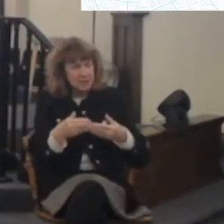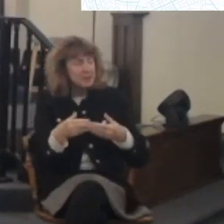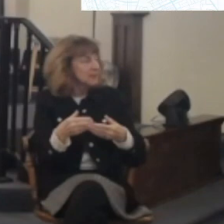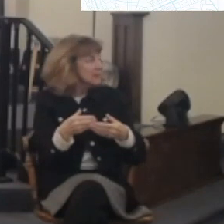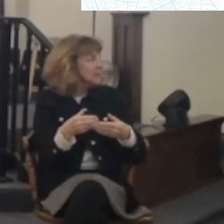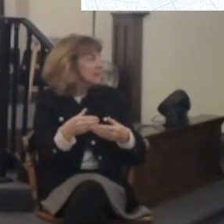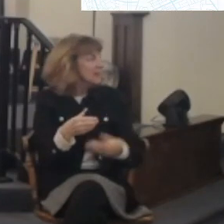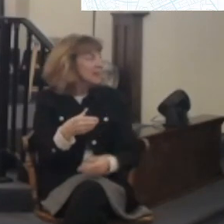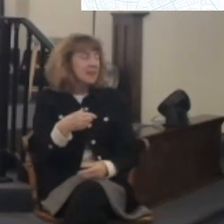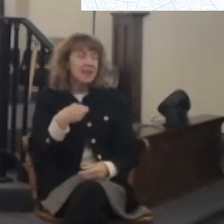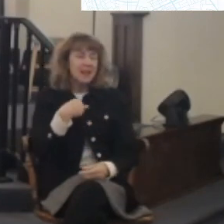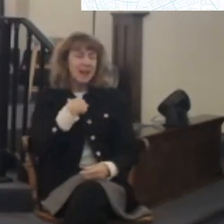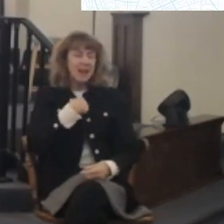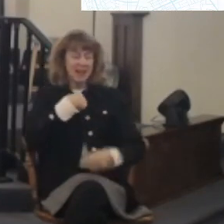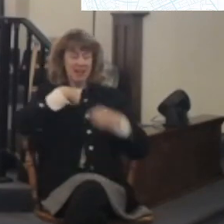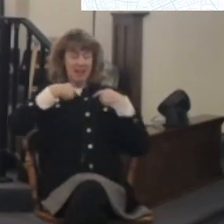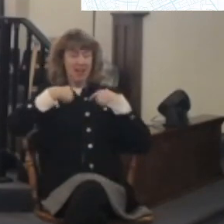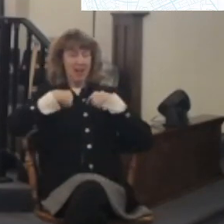I implore.